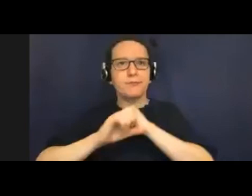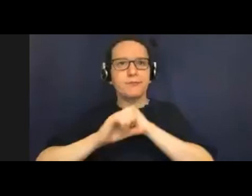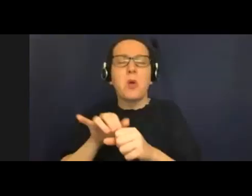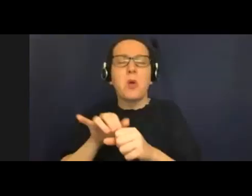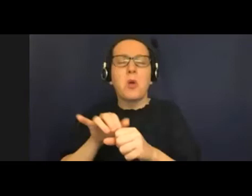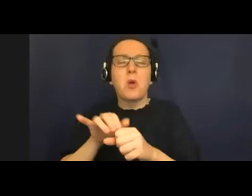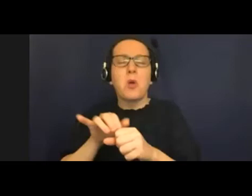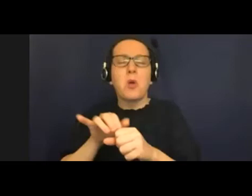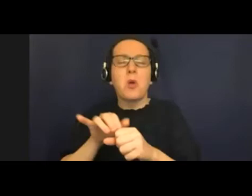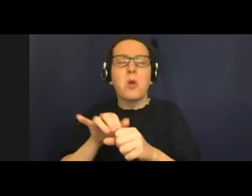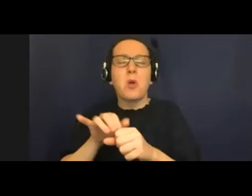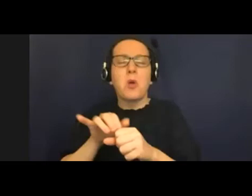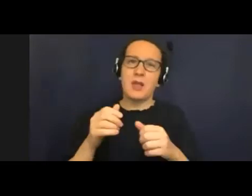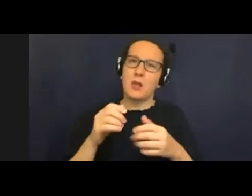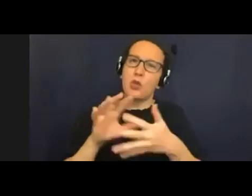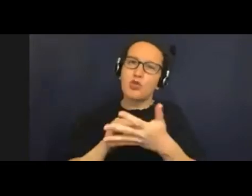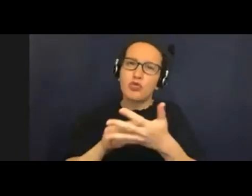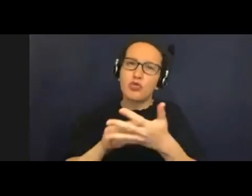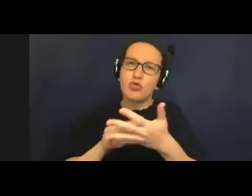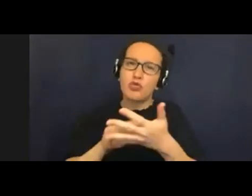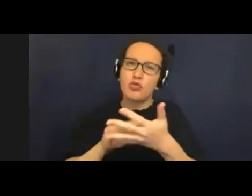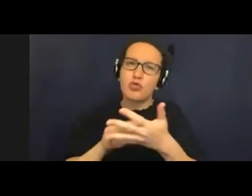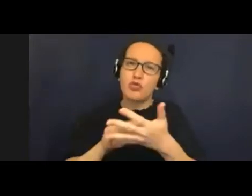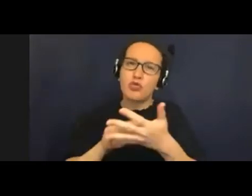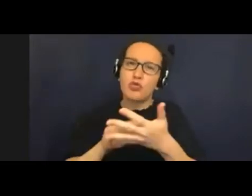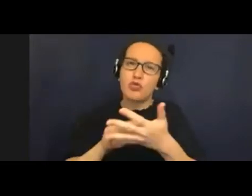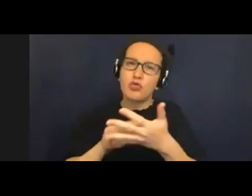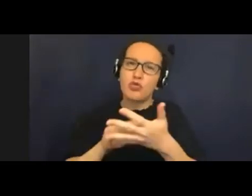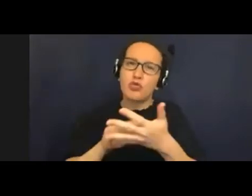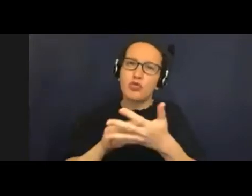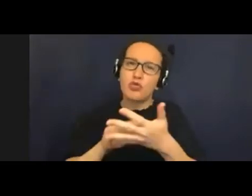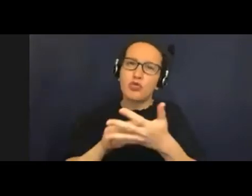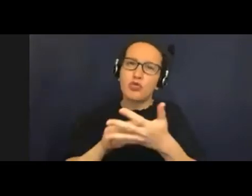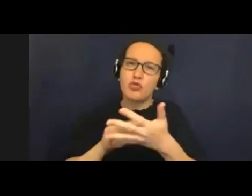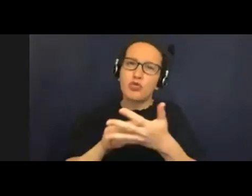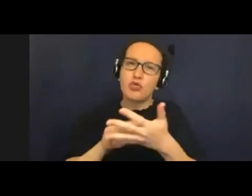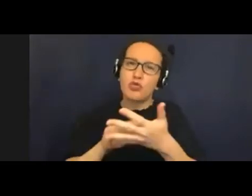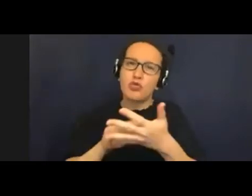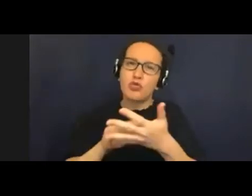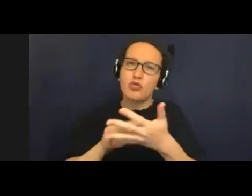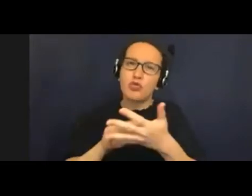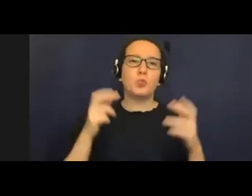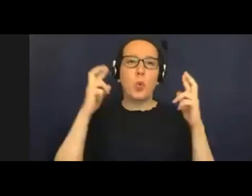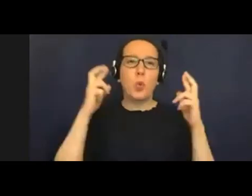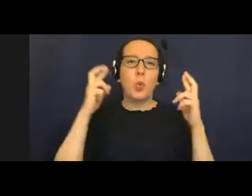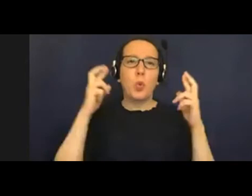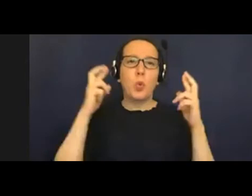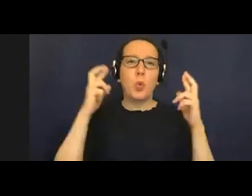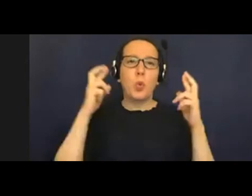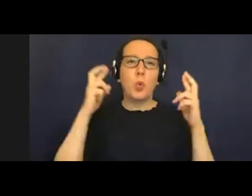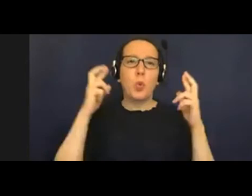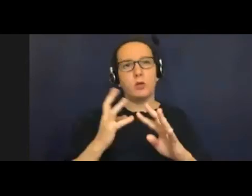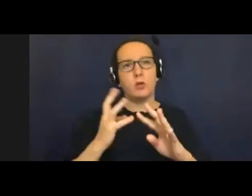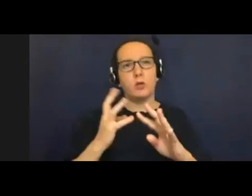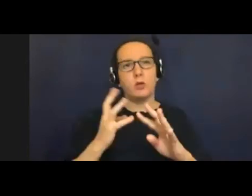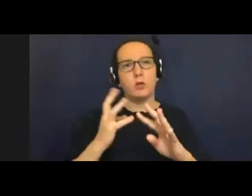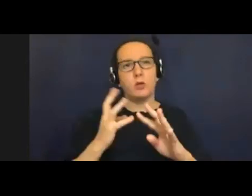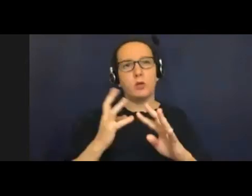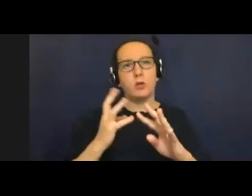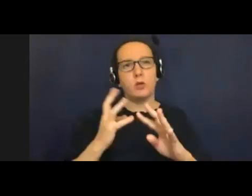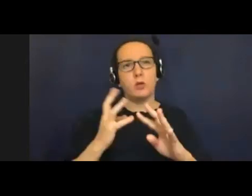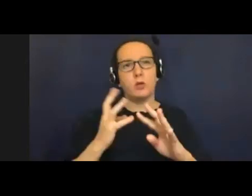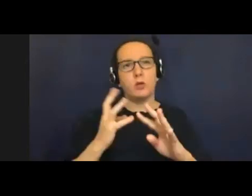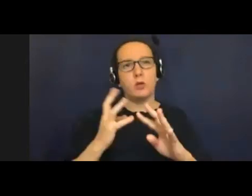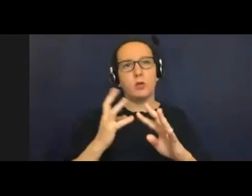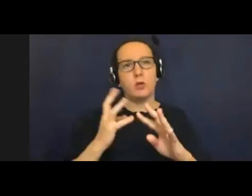station, because we are expected that most of voters